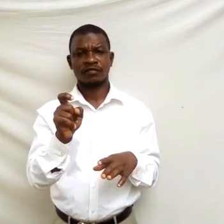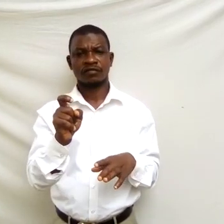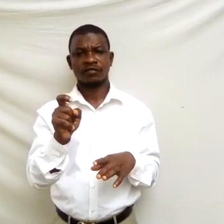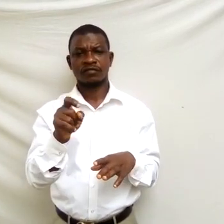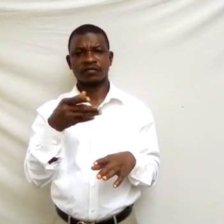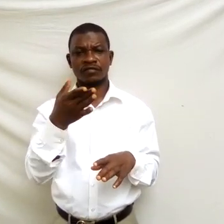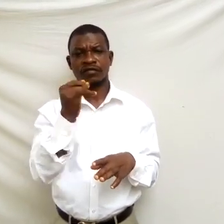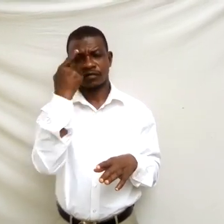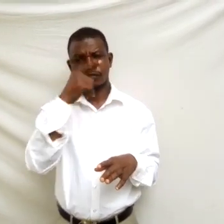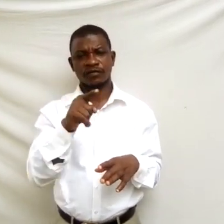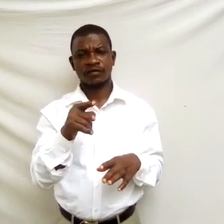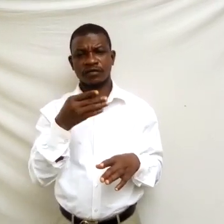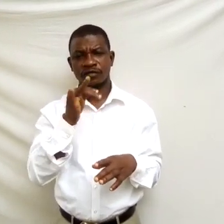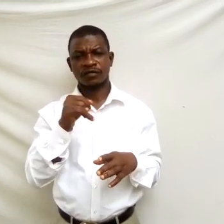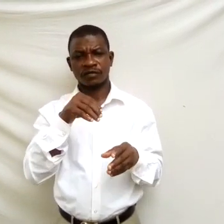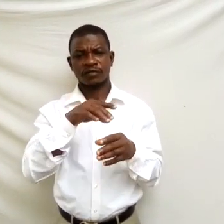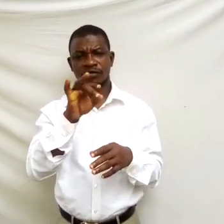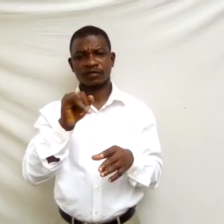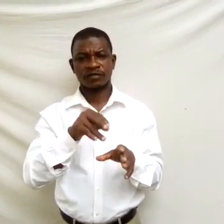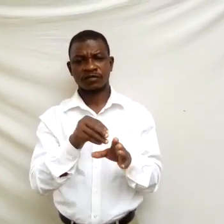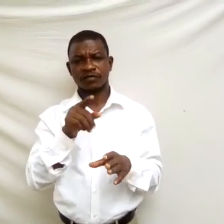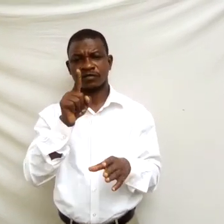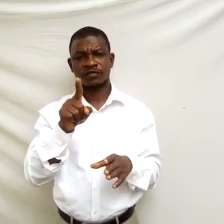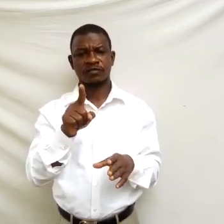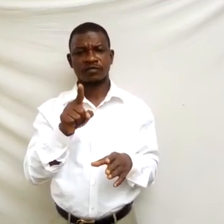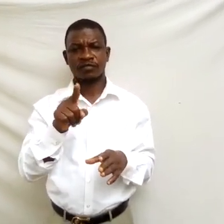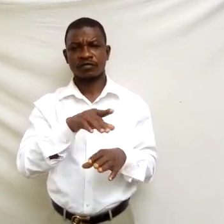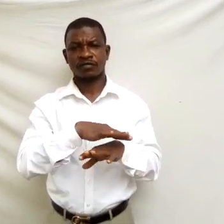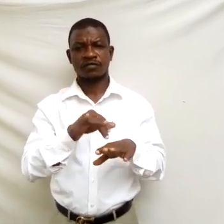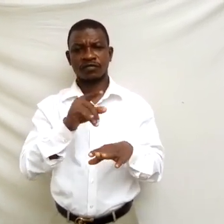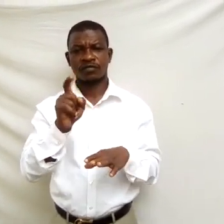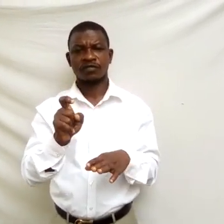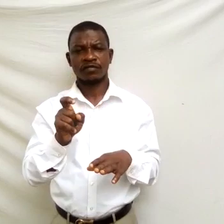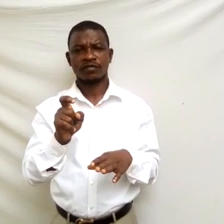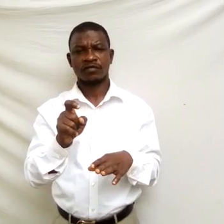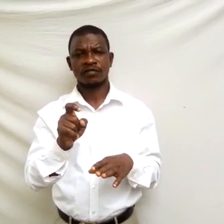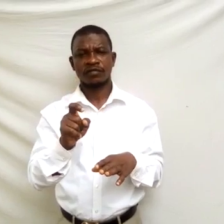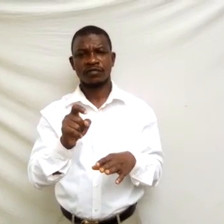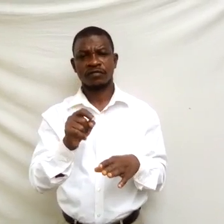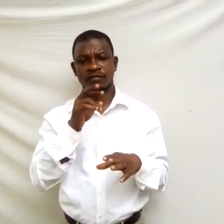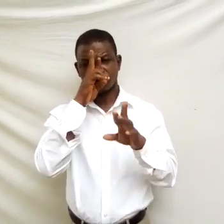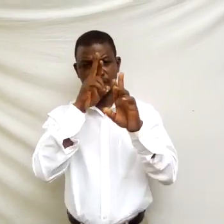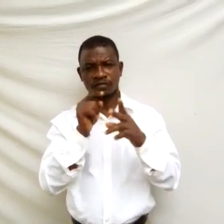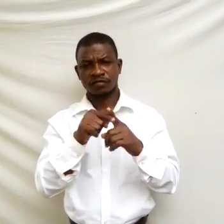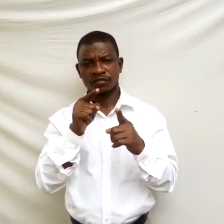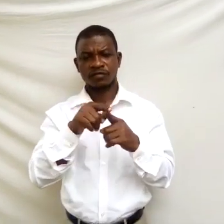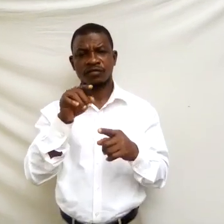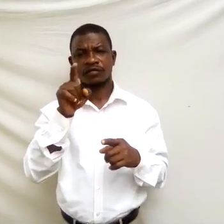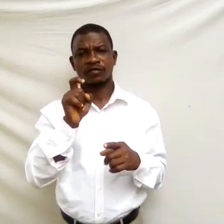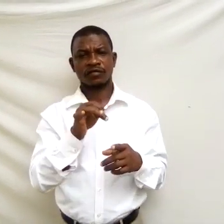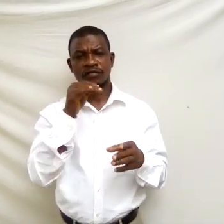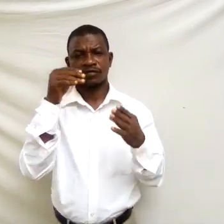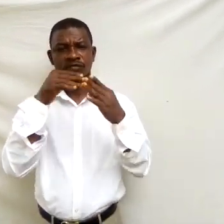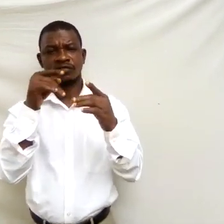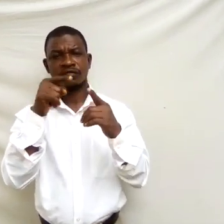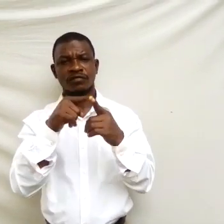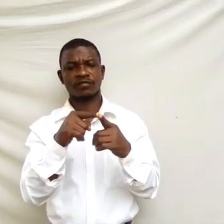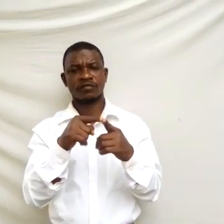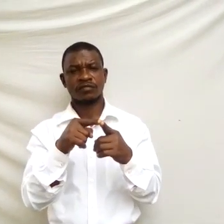Therefore, integral of 1 over x with respect to x is equal to ln